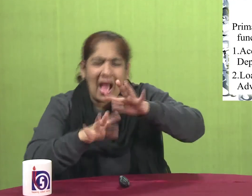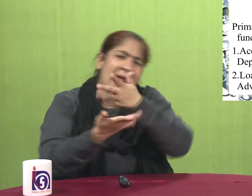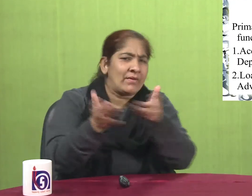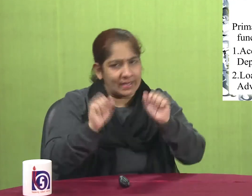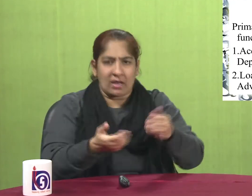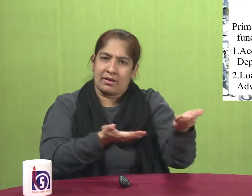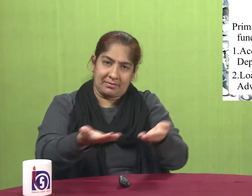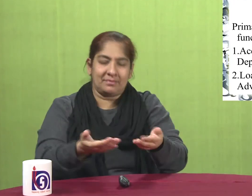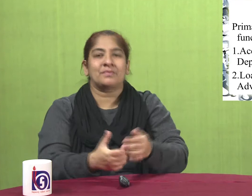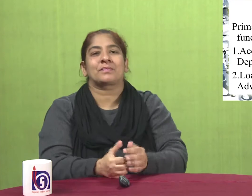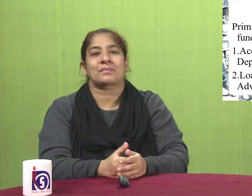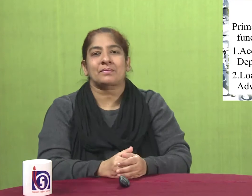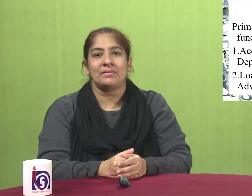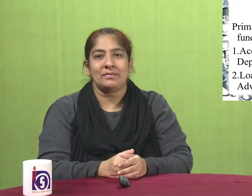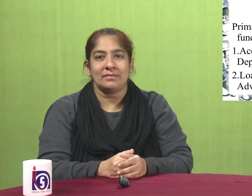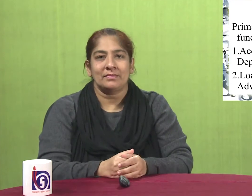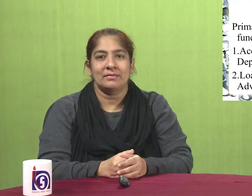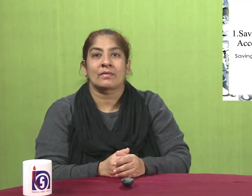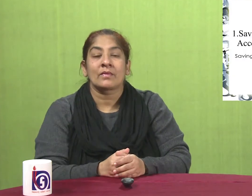They are always there for that.